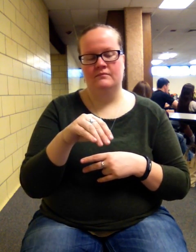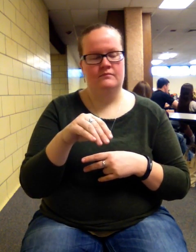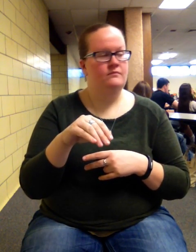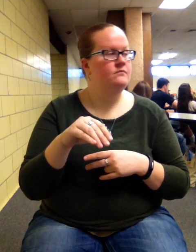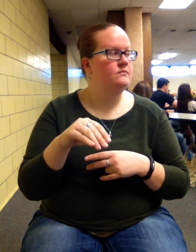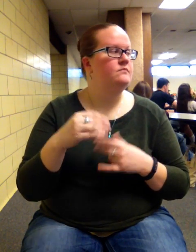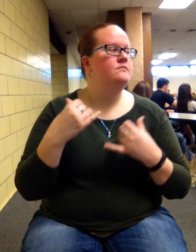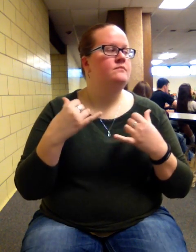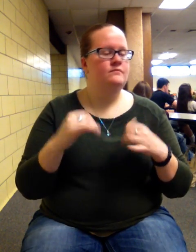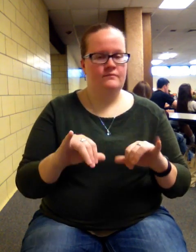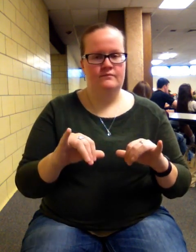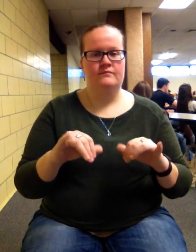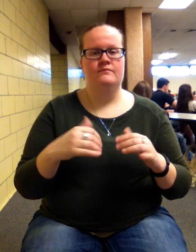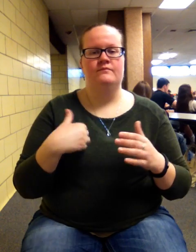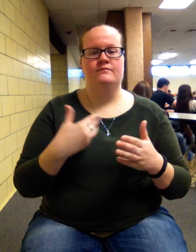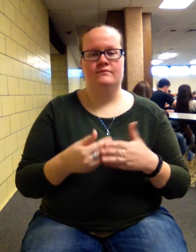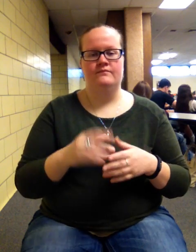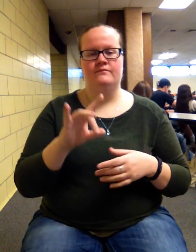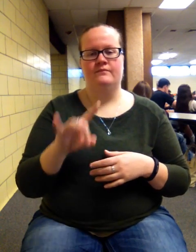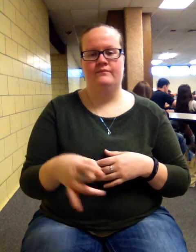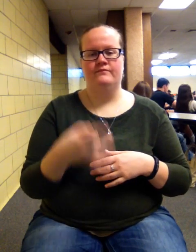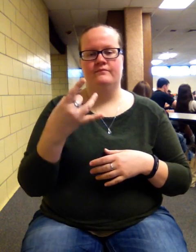Still gets you to the $8 for your denominator.